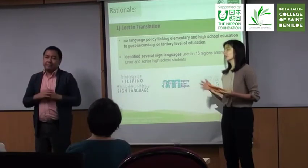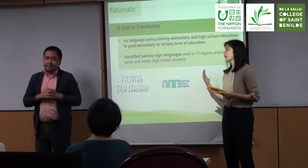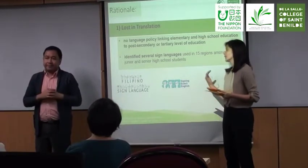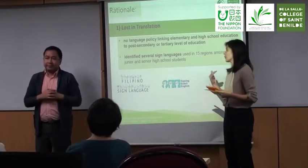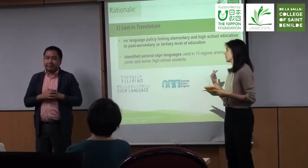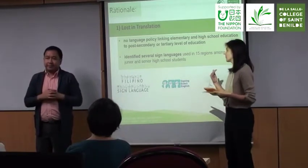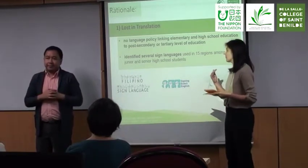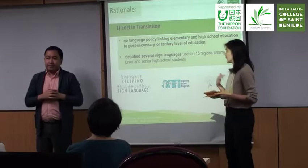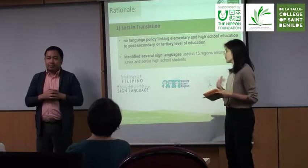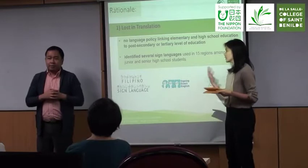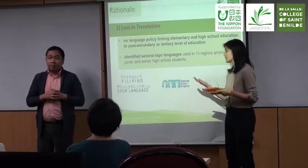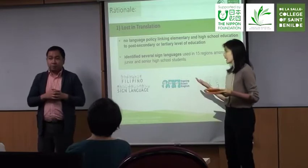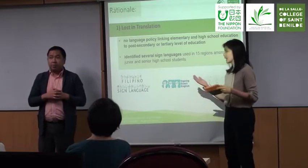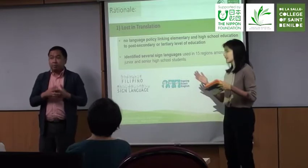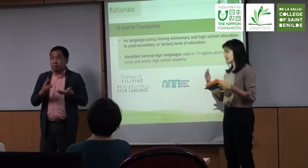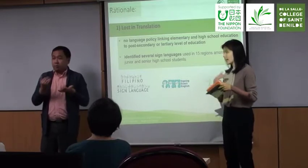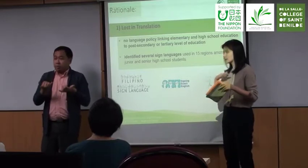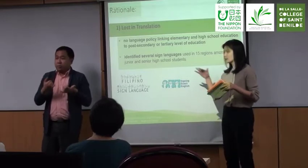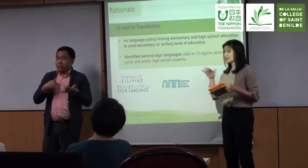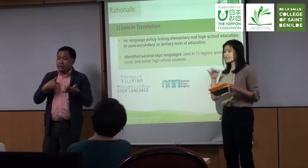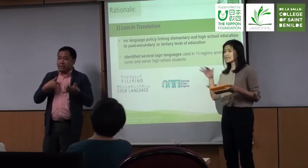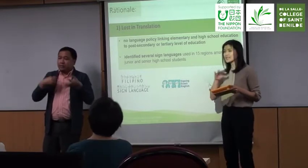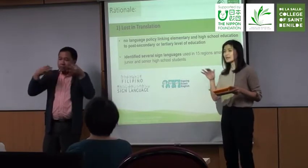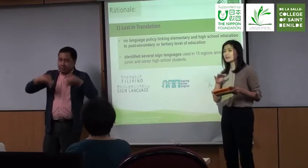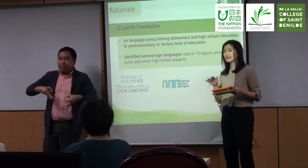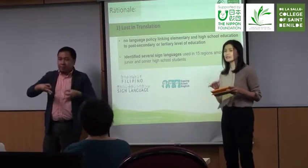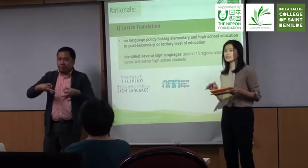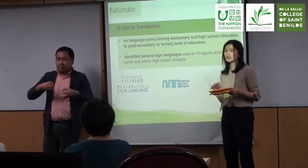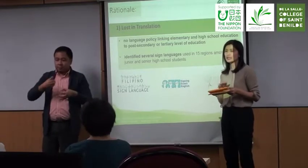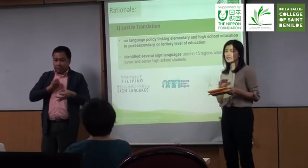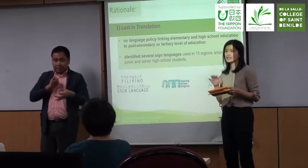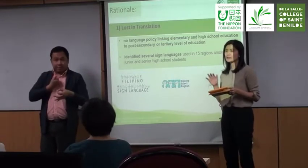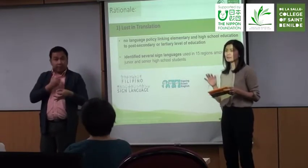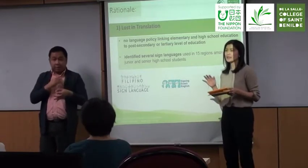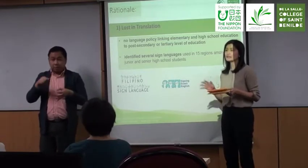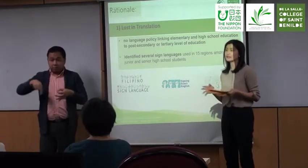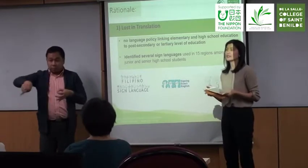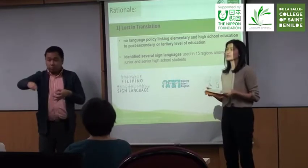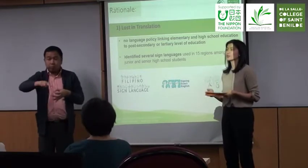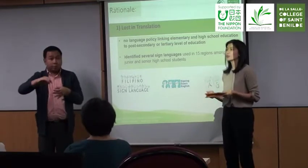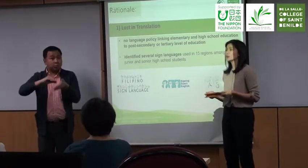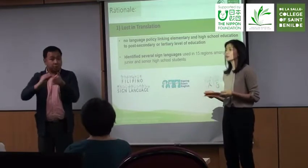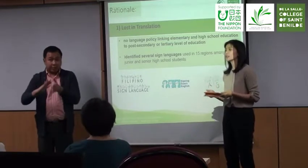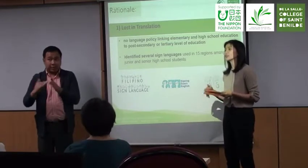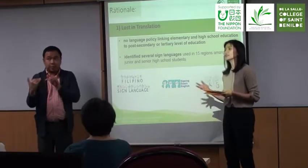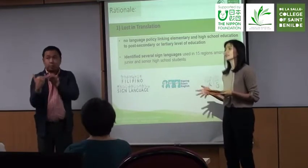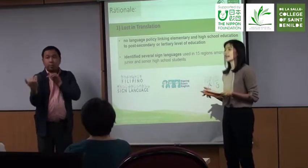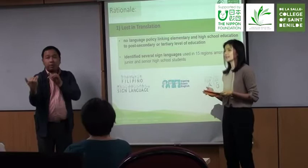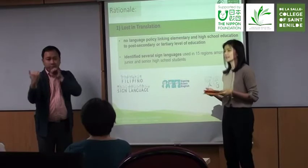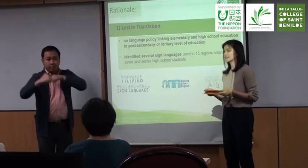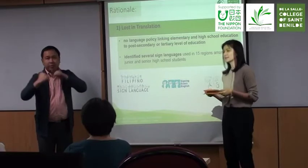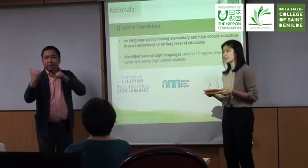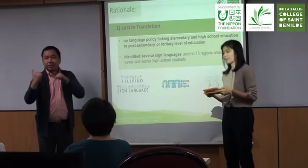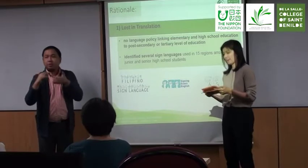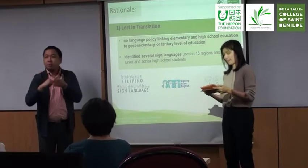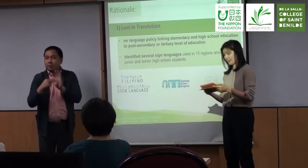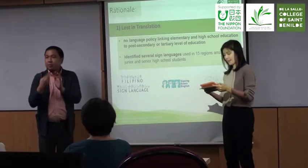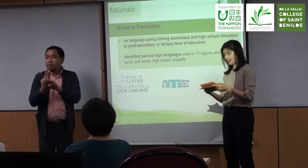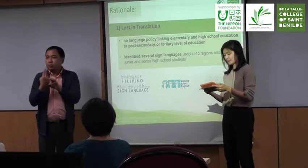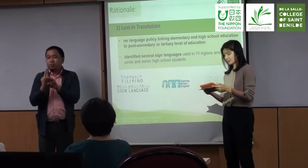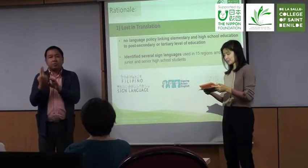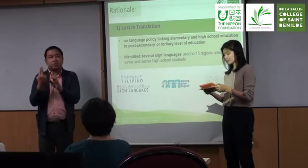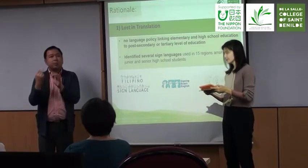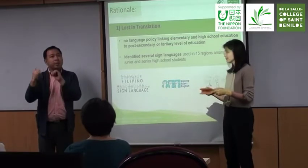So with that, I want my students and I to be at the same level or at the same playing field. So we use and read signs.